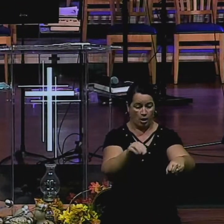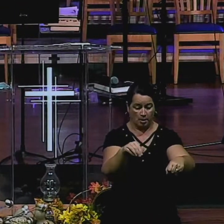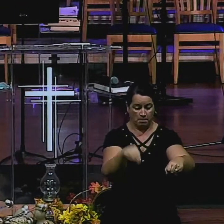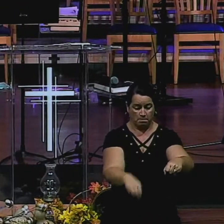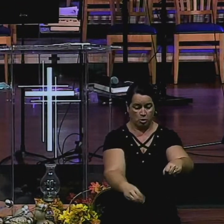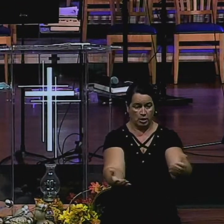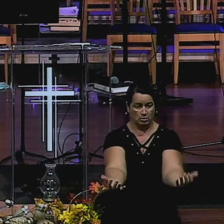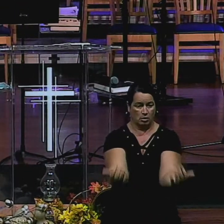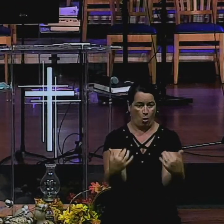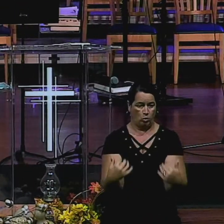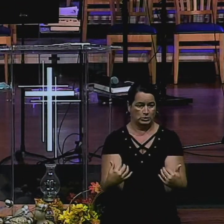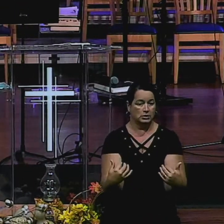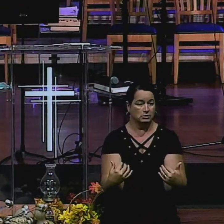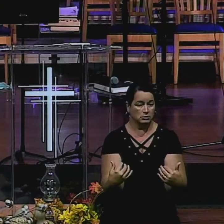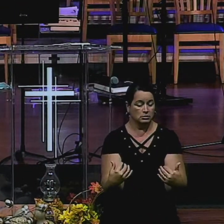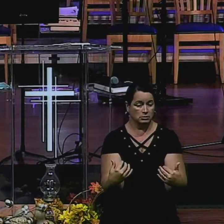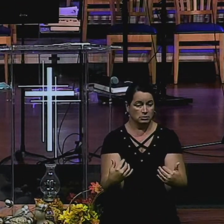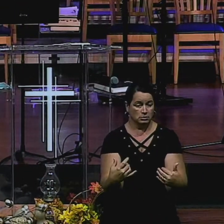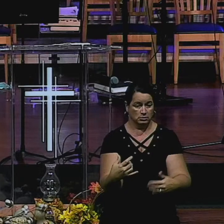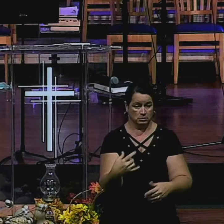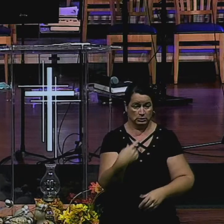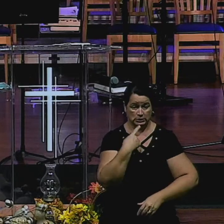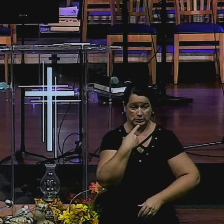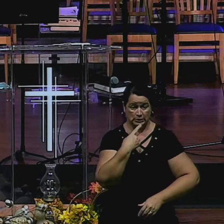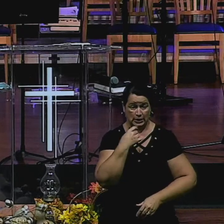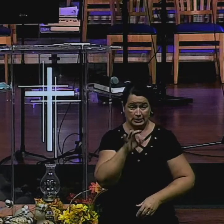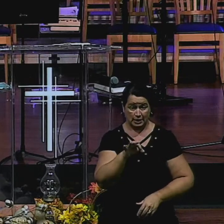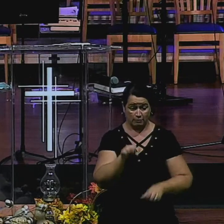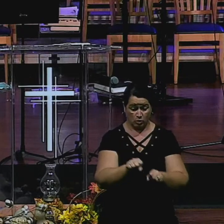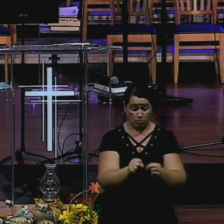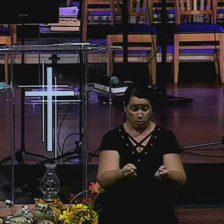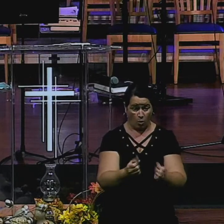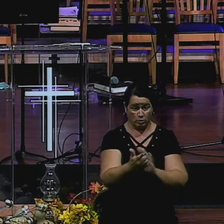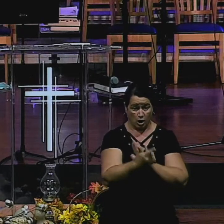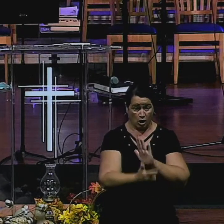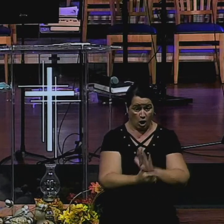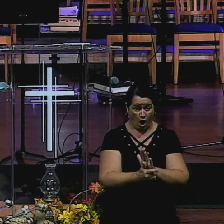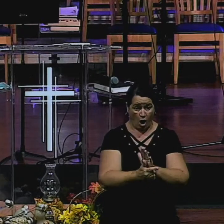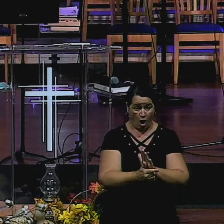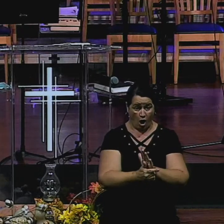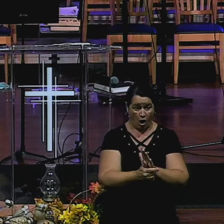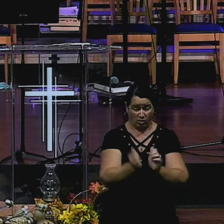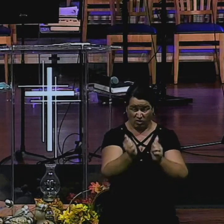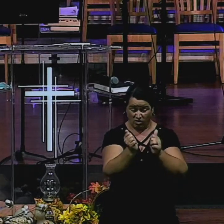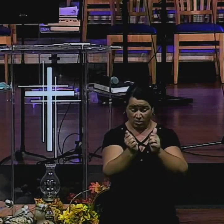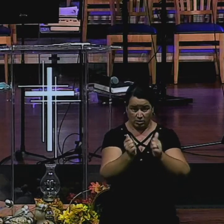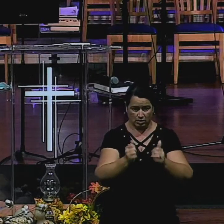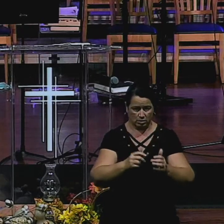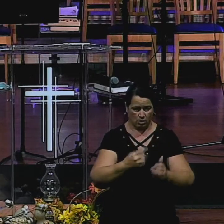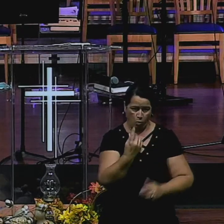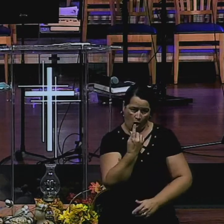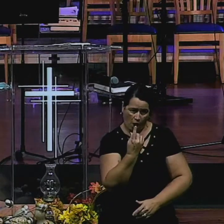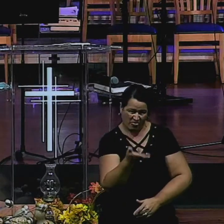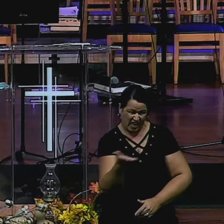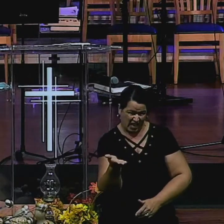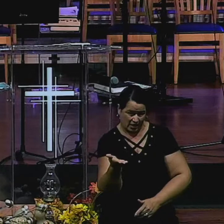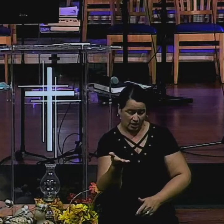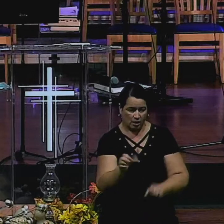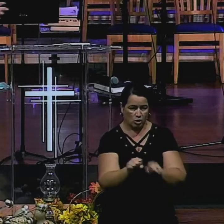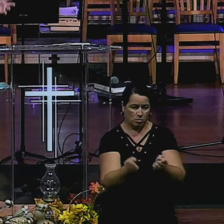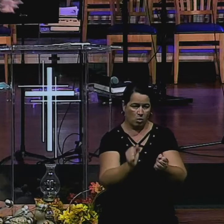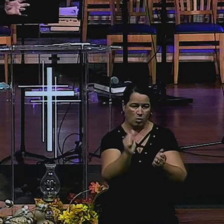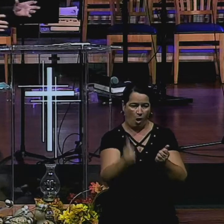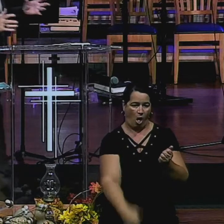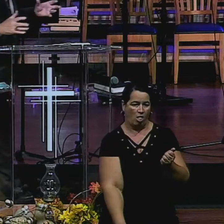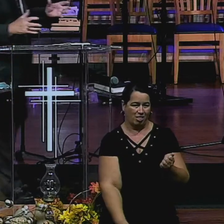broken the law in any one point, what have you broken? All of it. So in that little ark, and the ark, by the way, was in the Holy of